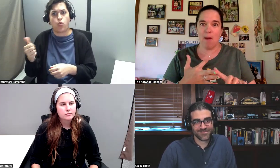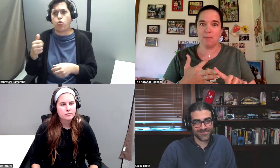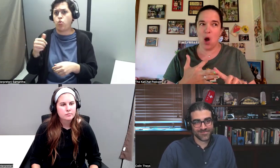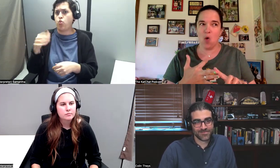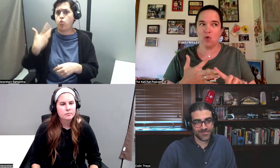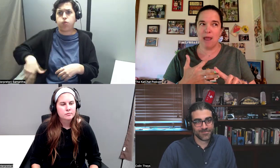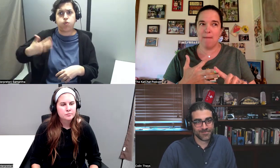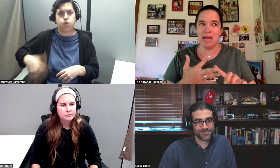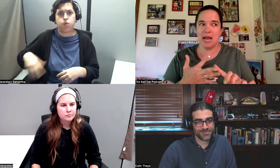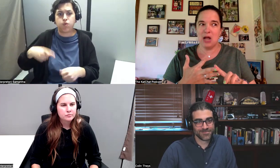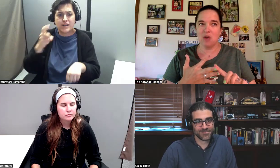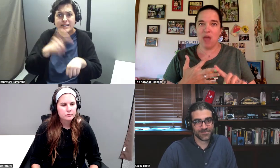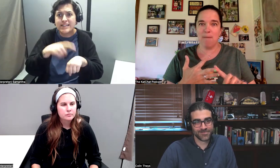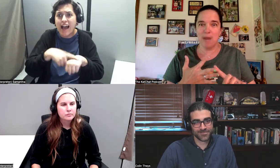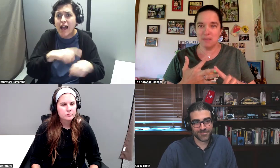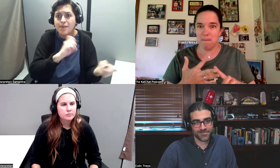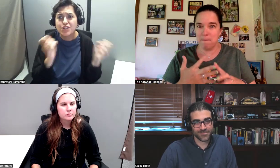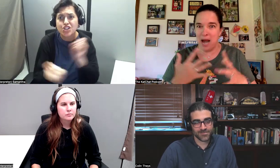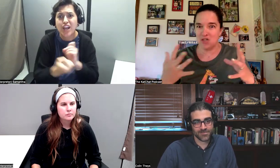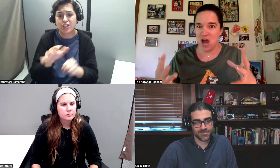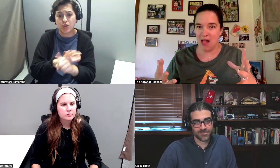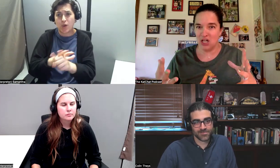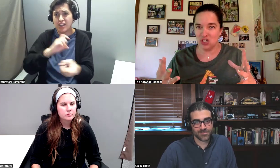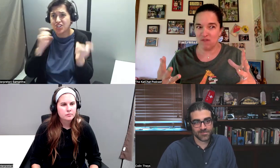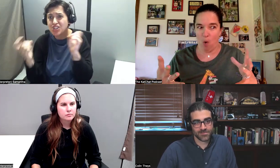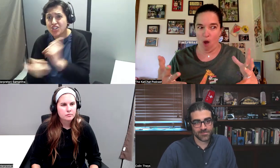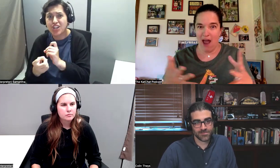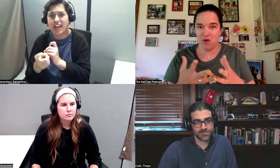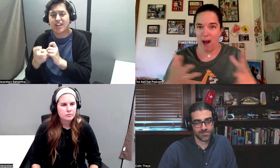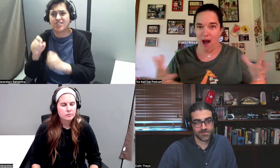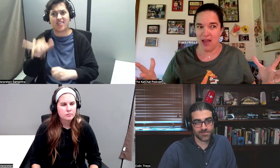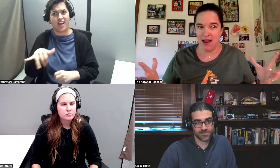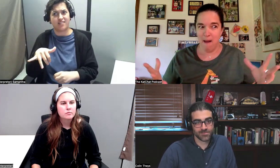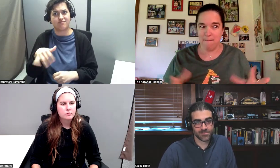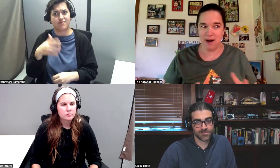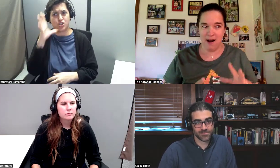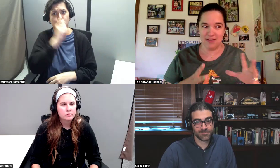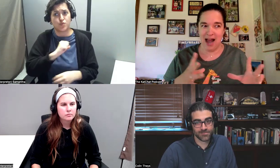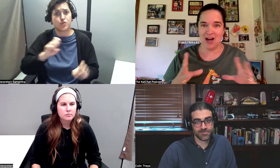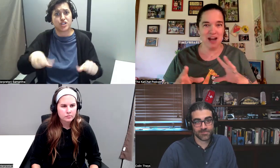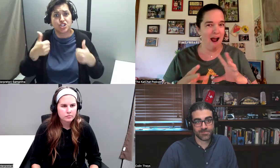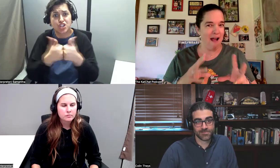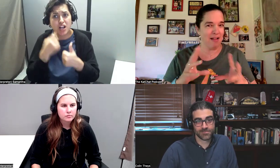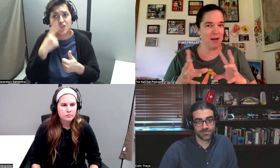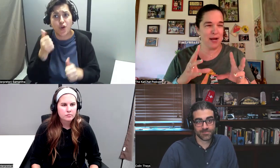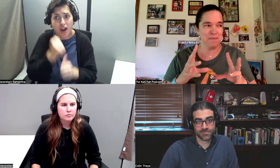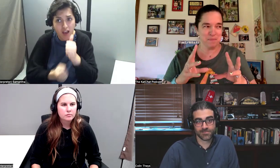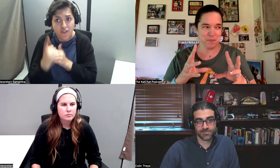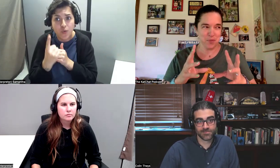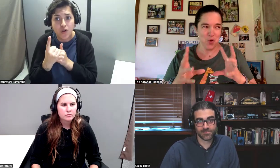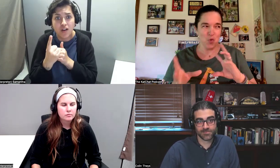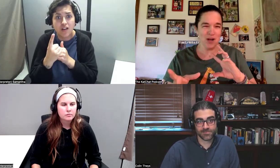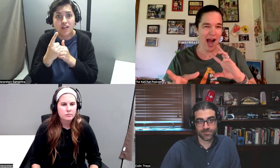and time zone maybe, but that must have been a challenge for everybody because I could tell a little